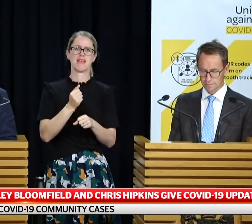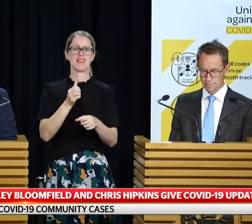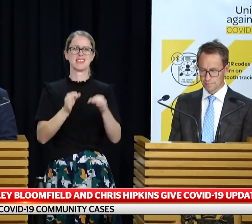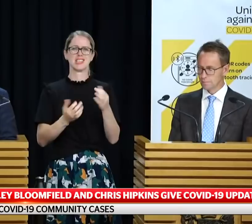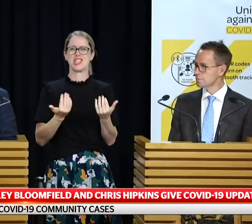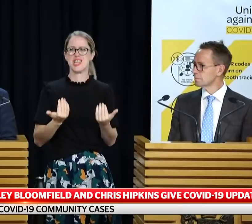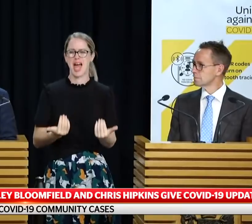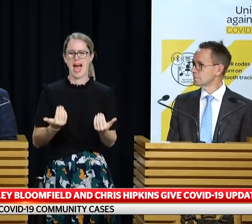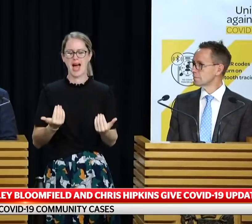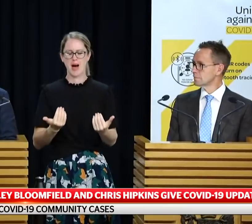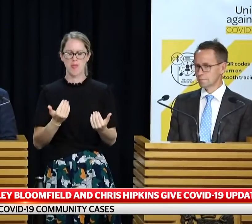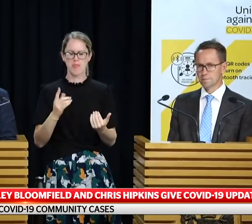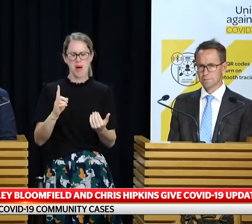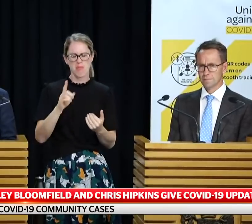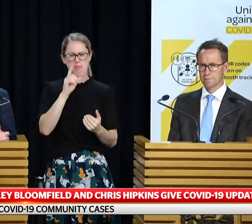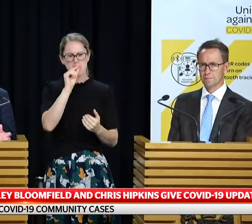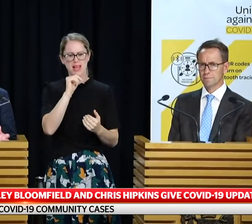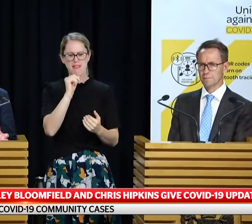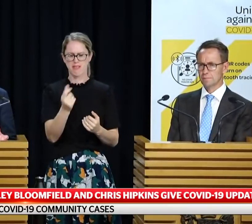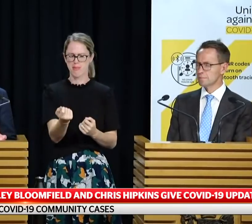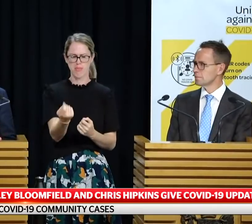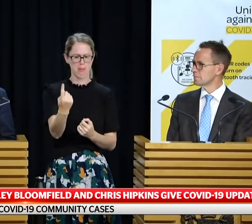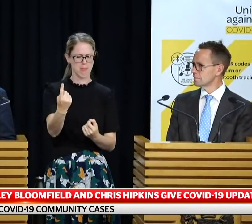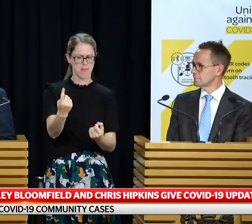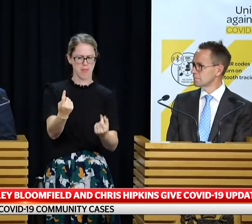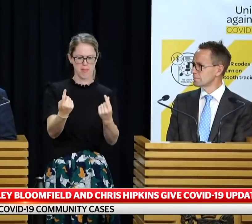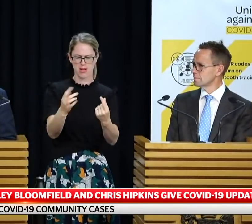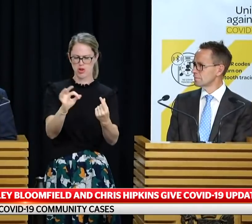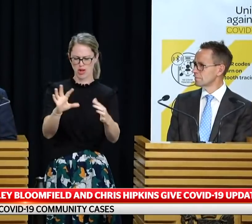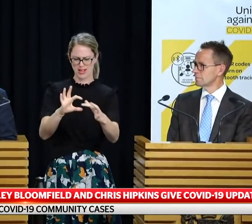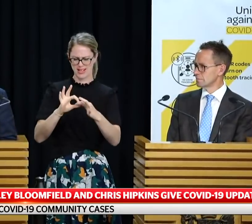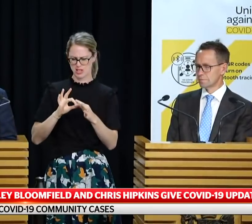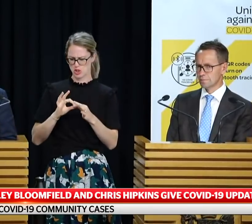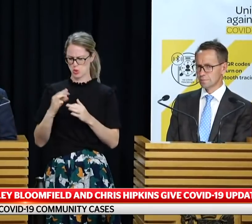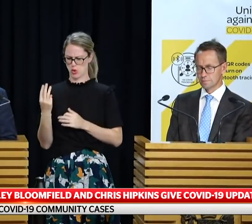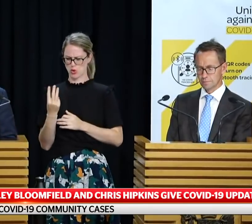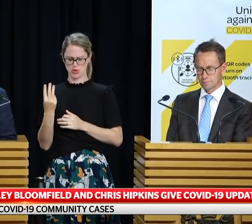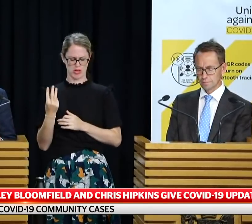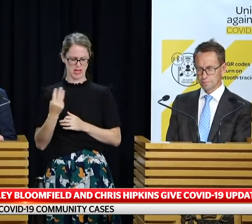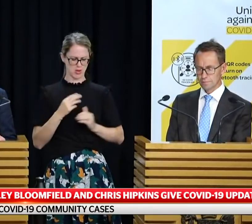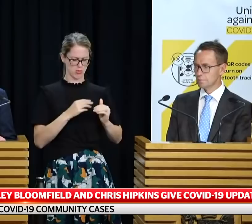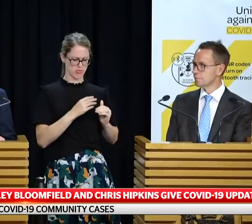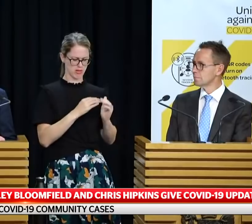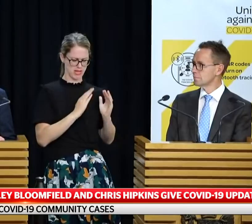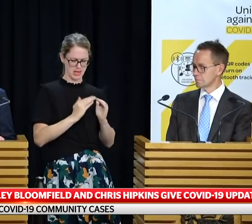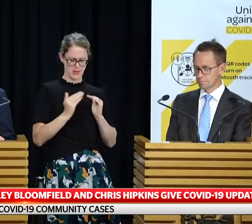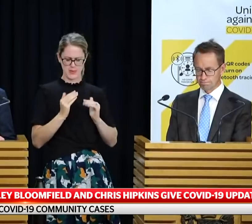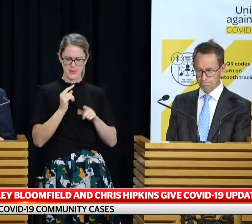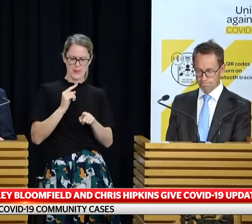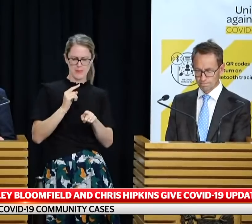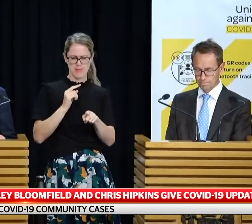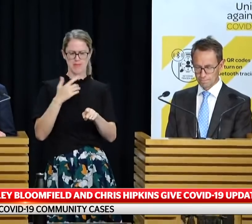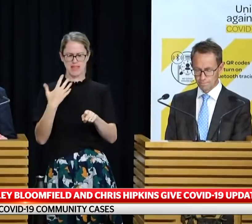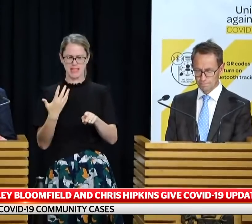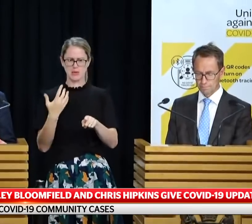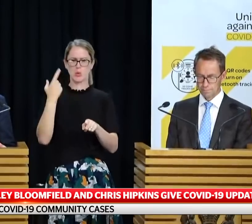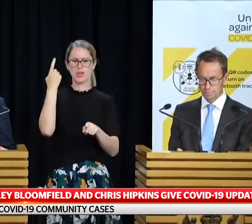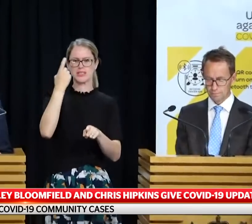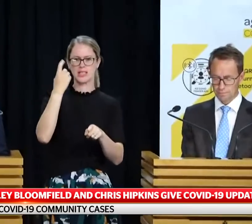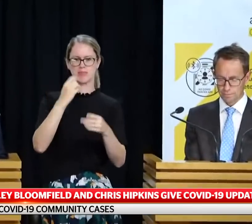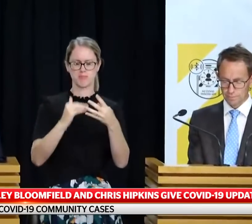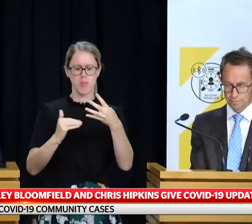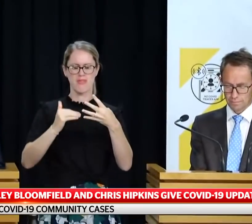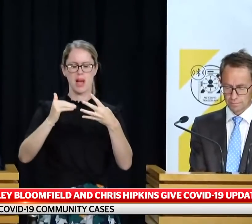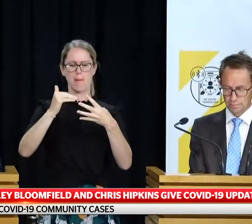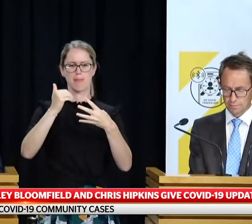that. If we started to see extra cases pop up that weren't clearly connected with the cases that we're dealing with, that would always be something that we would look